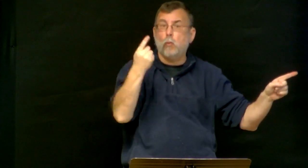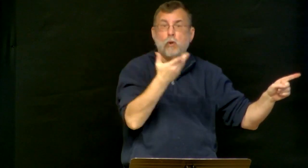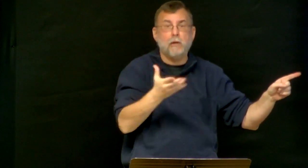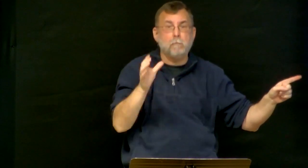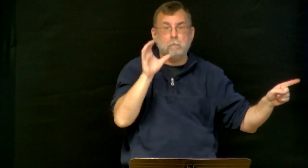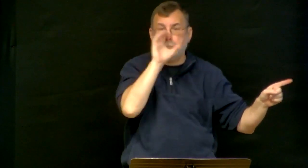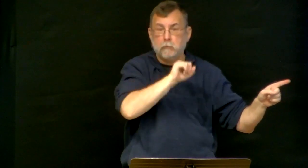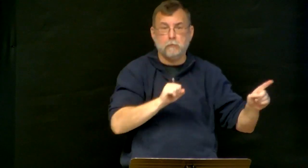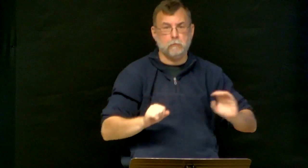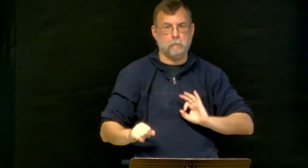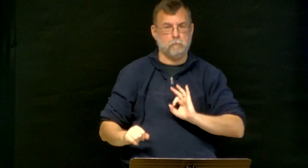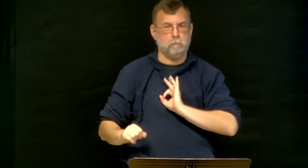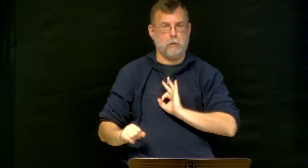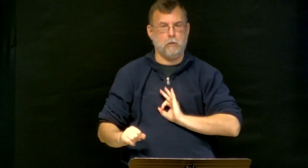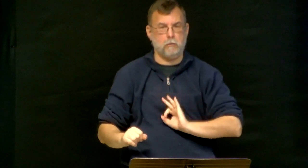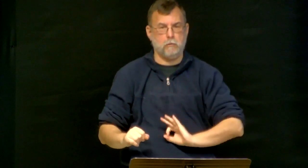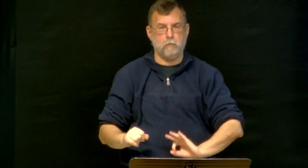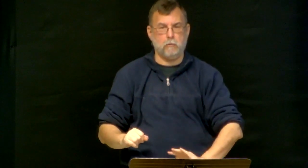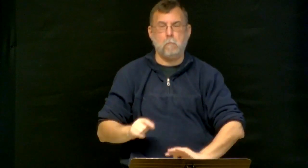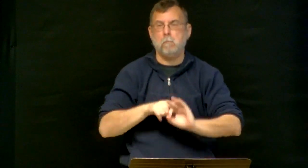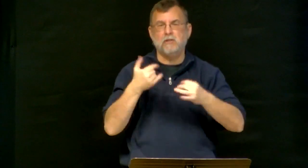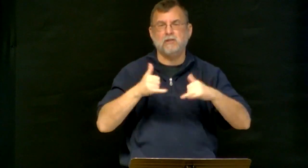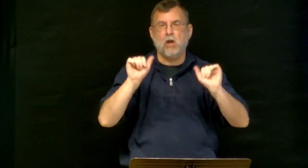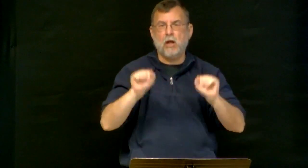twig arms. What's missing? The buttons.